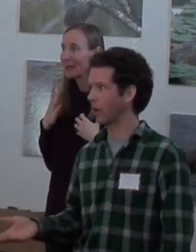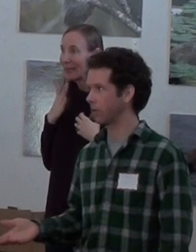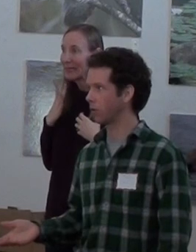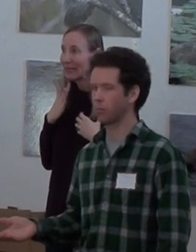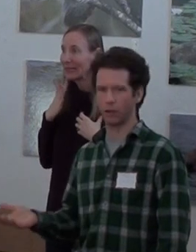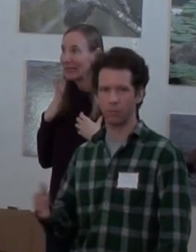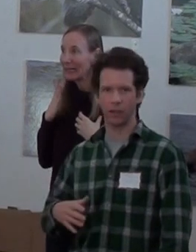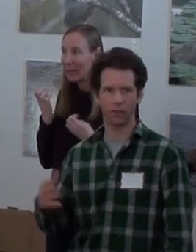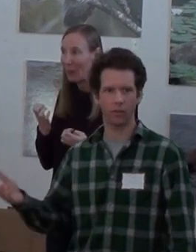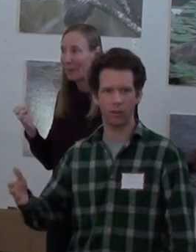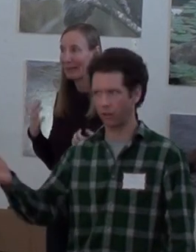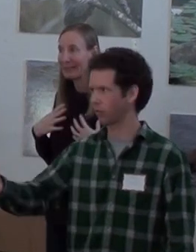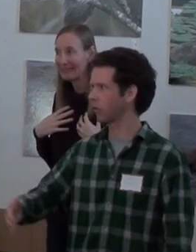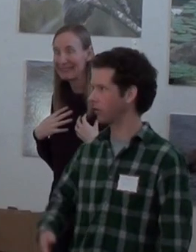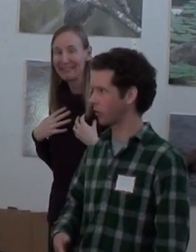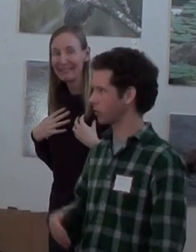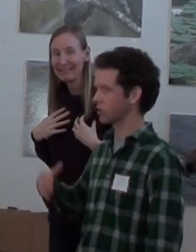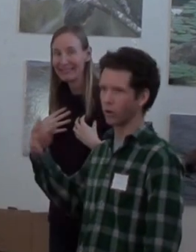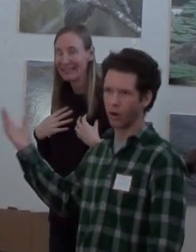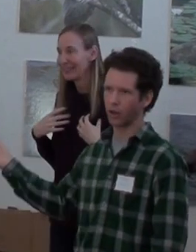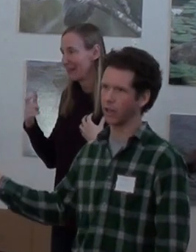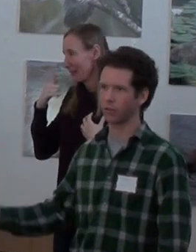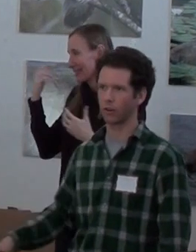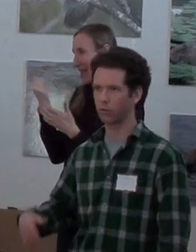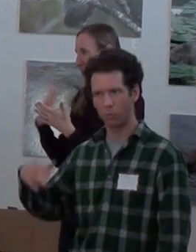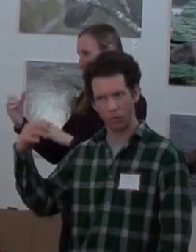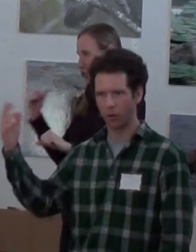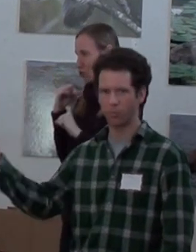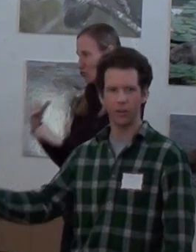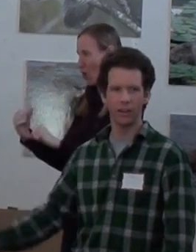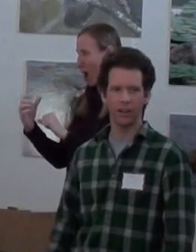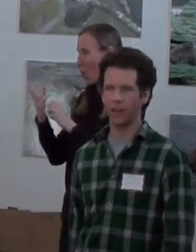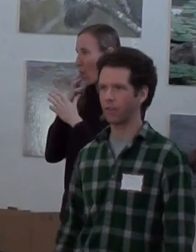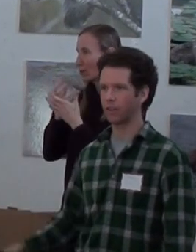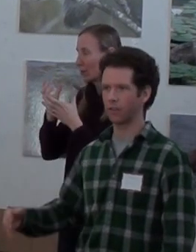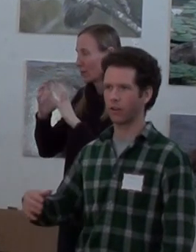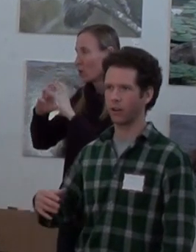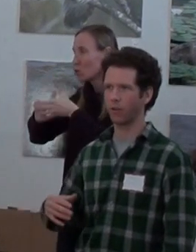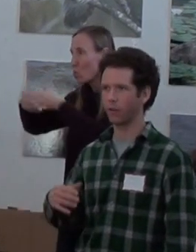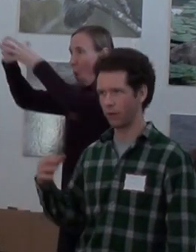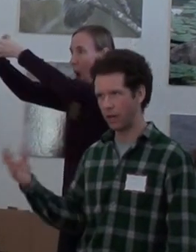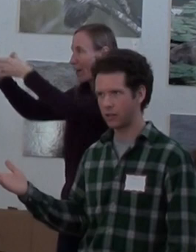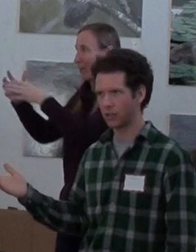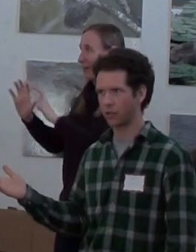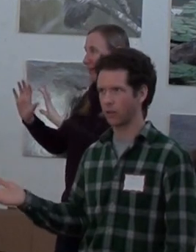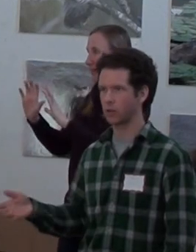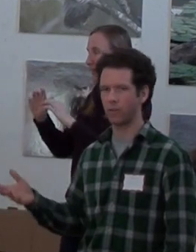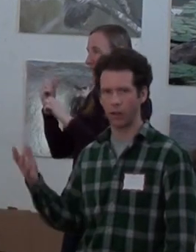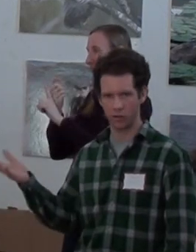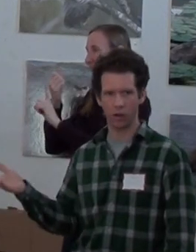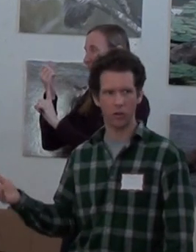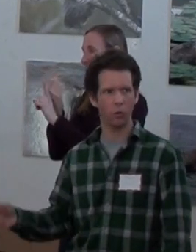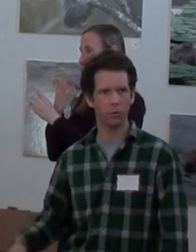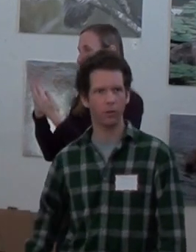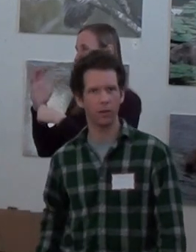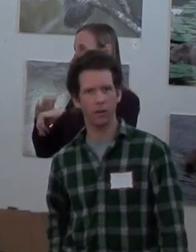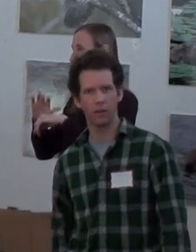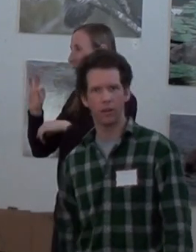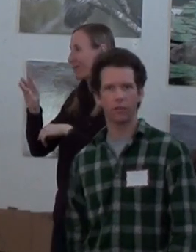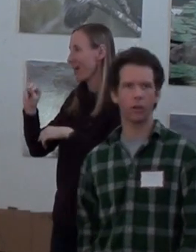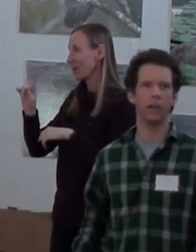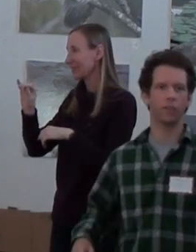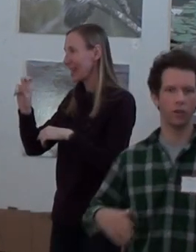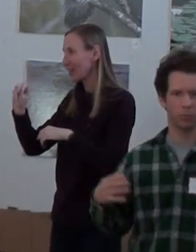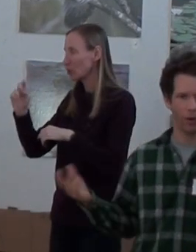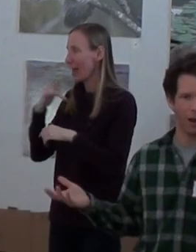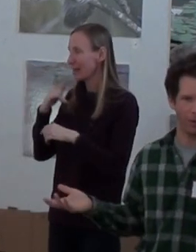I almost ran out of equipment because everything's so strong and it's going to swarm, and everything's on now foundation, because I usually have a lot of ground comb to play with.